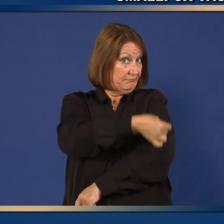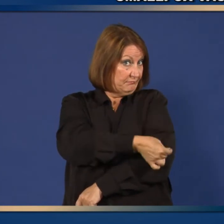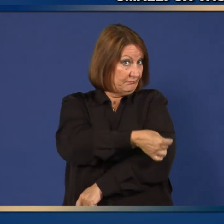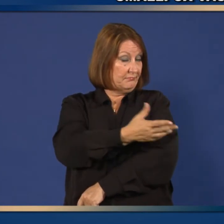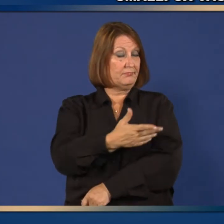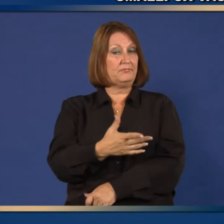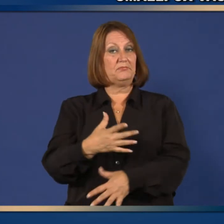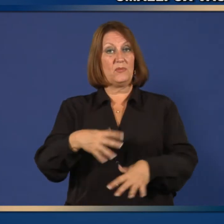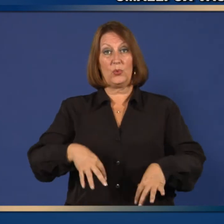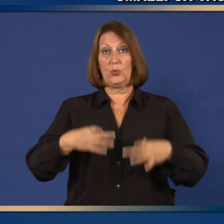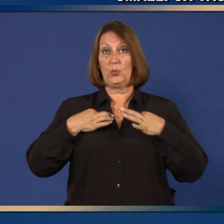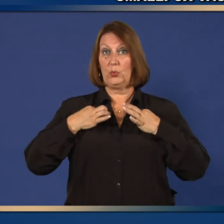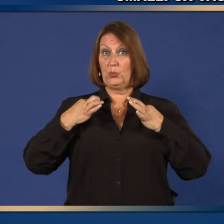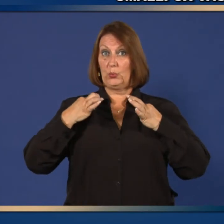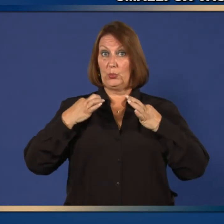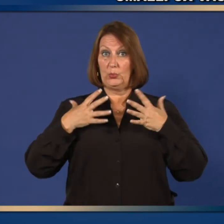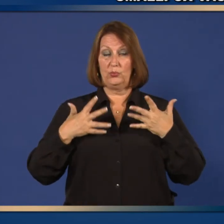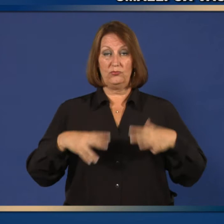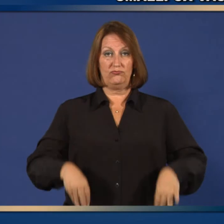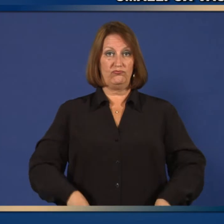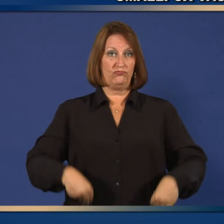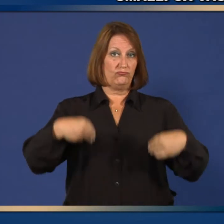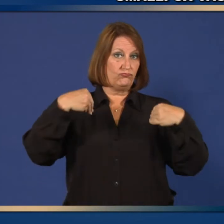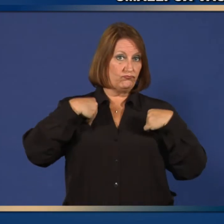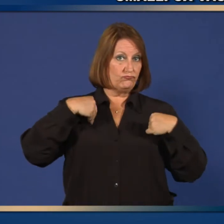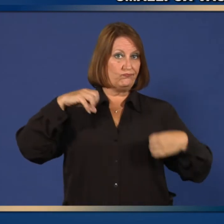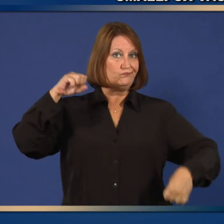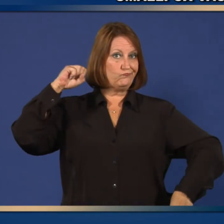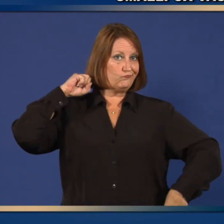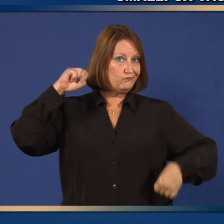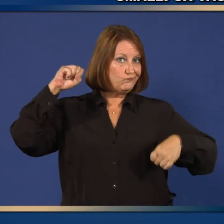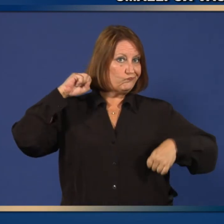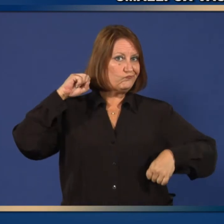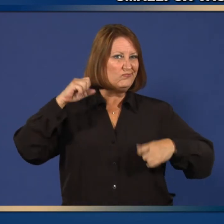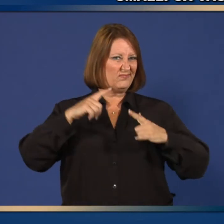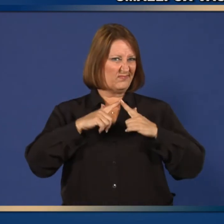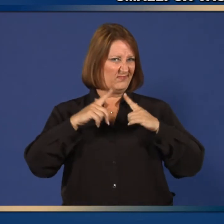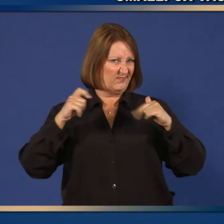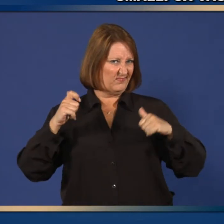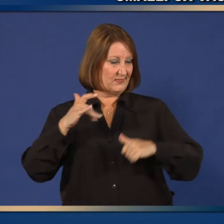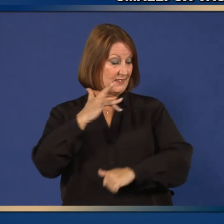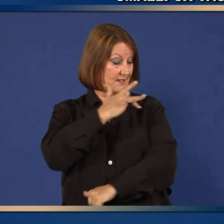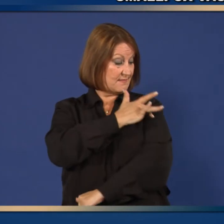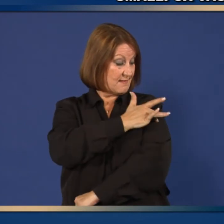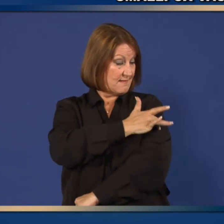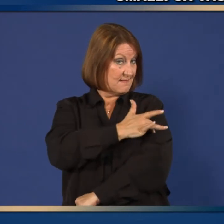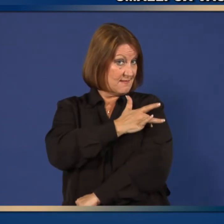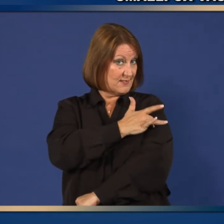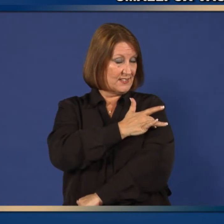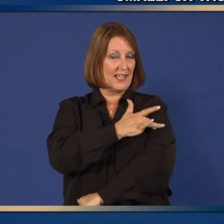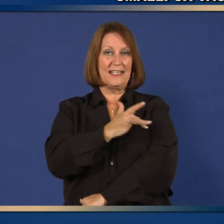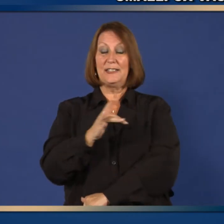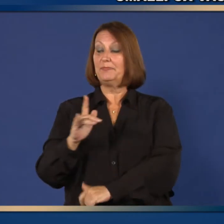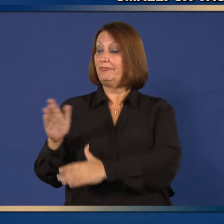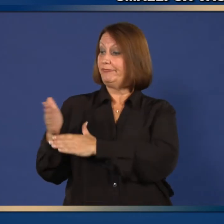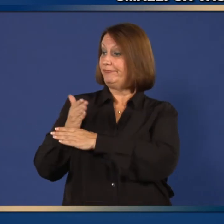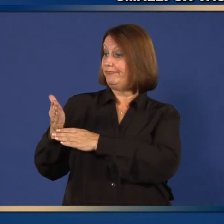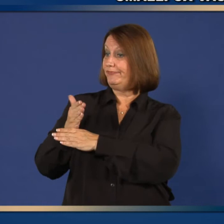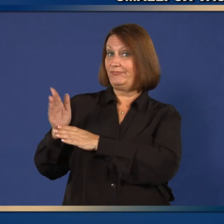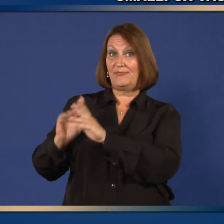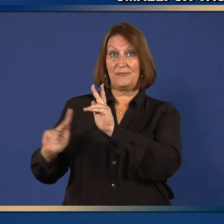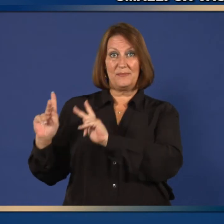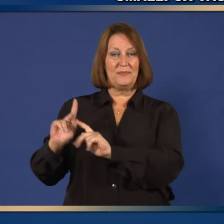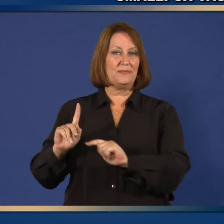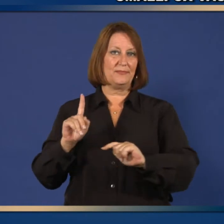clothes, sheets, or towels. Always wash